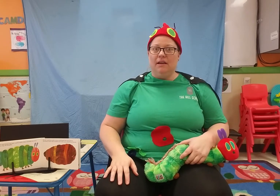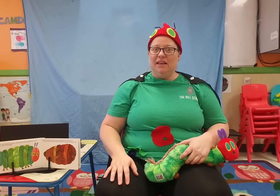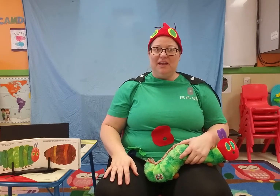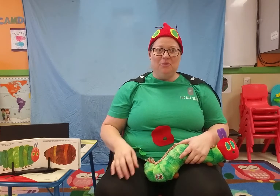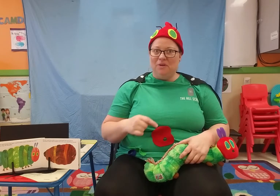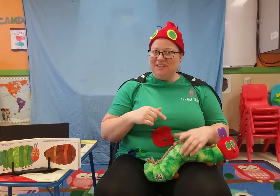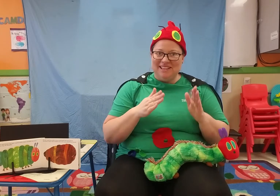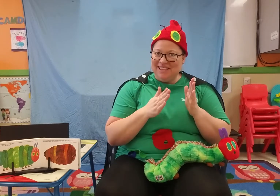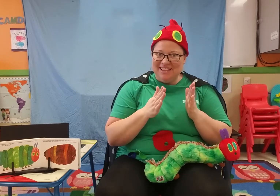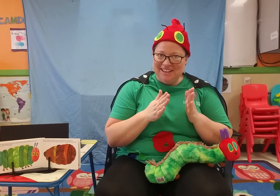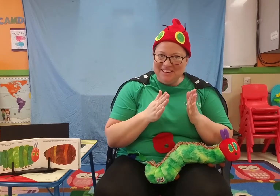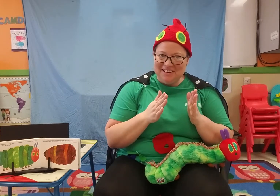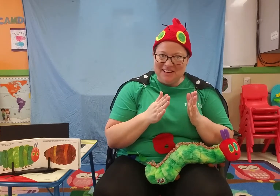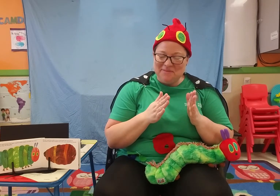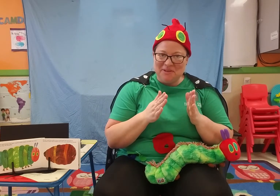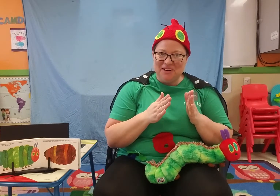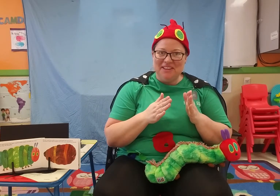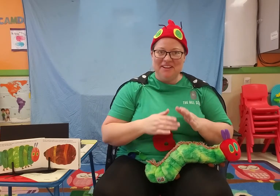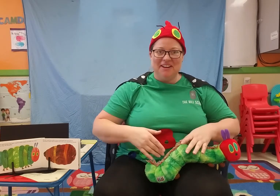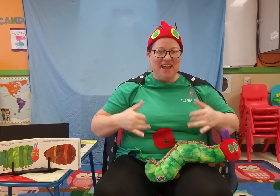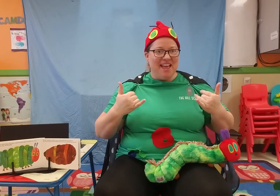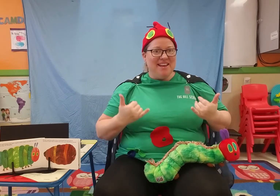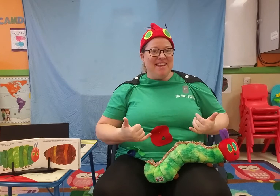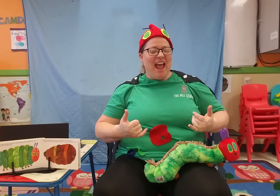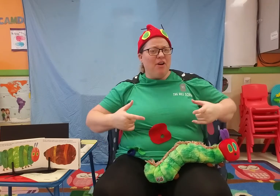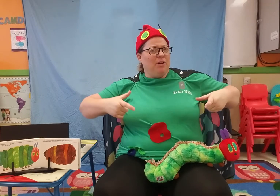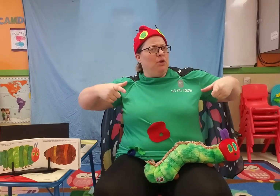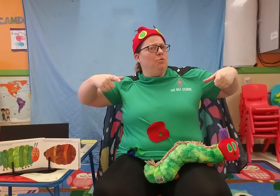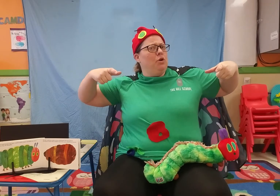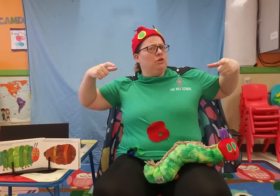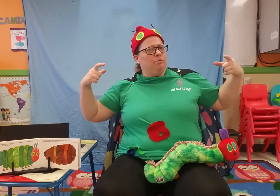He wasn't little anymore either. Now he was big.